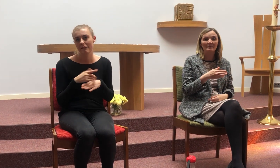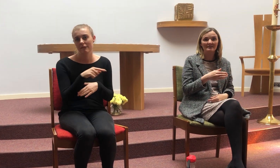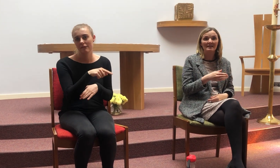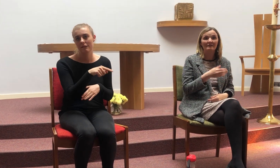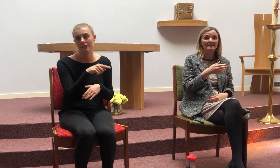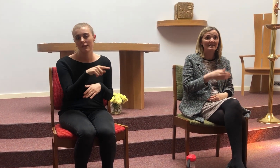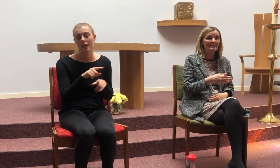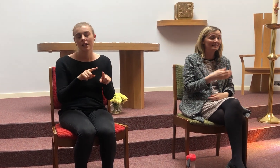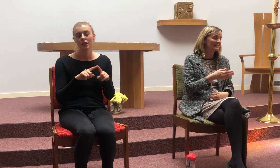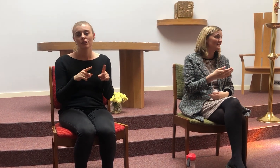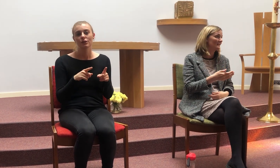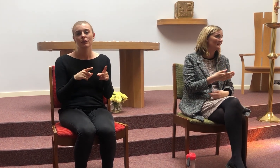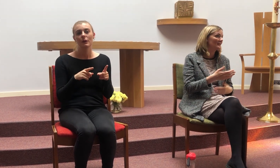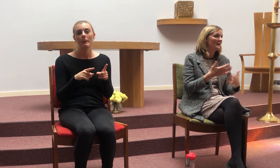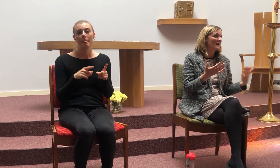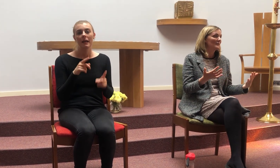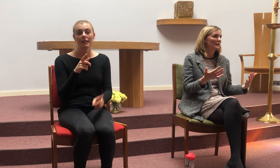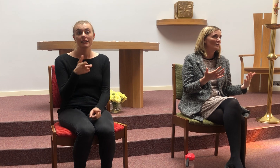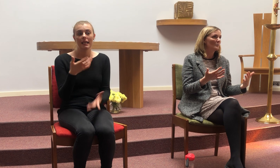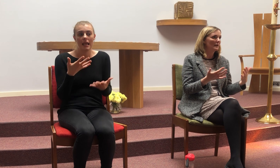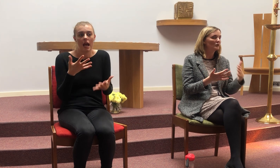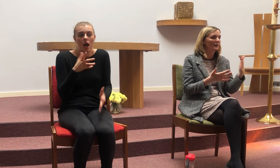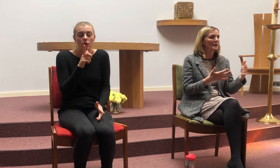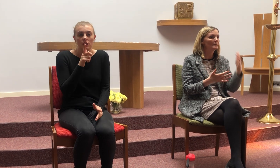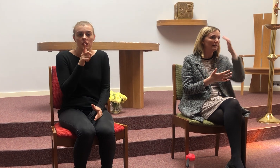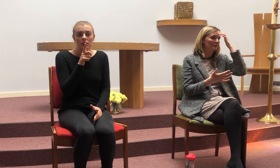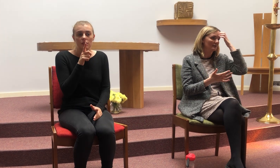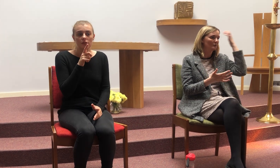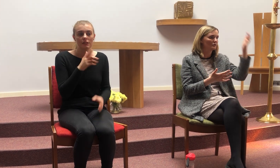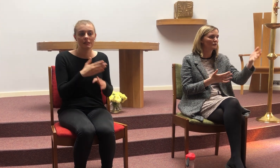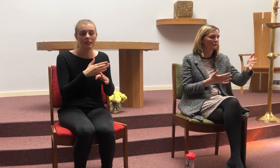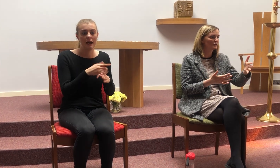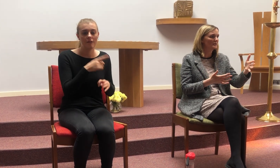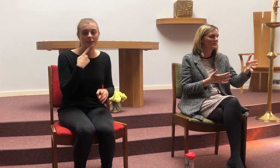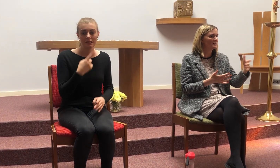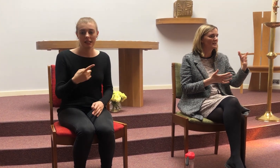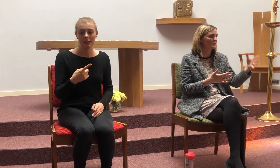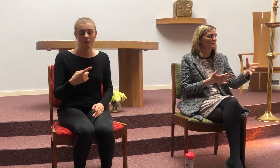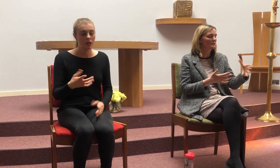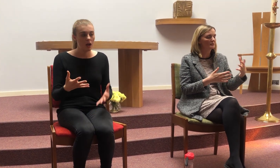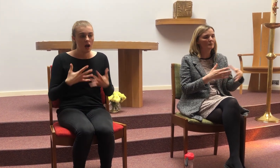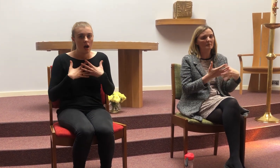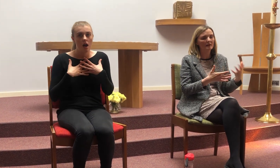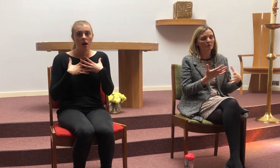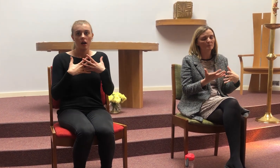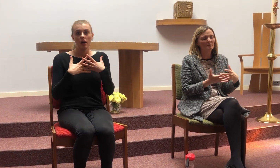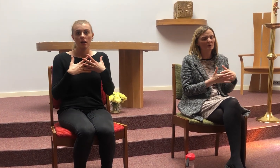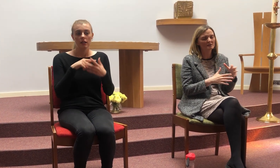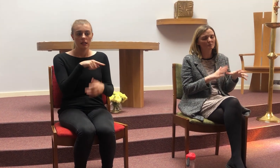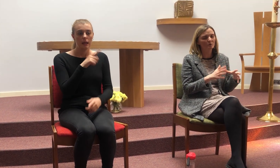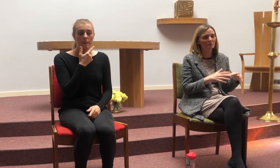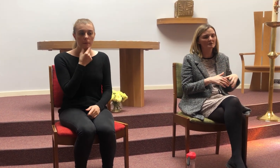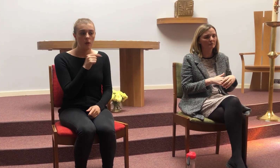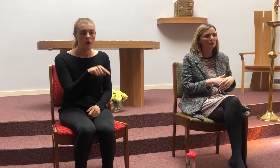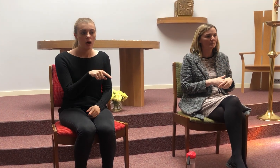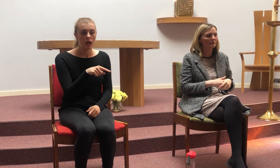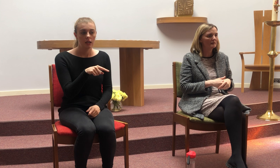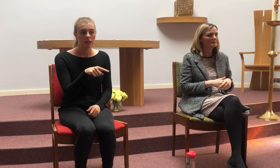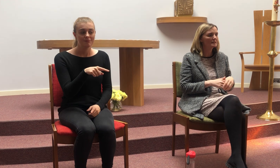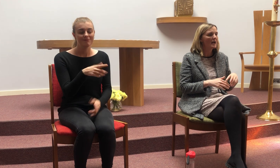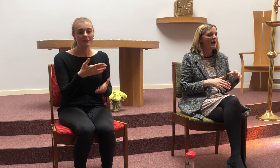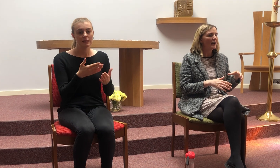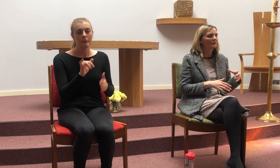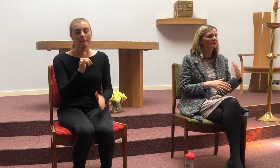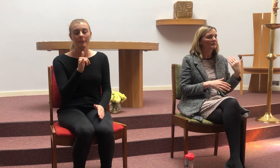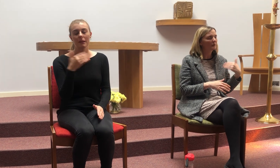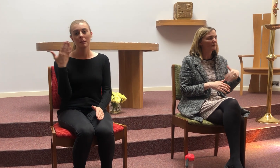starting to comment now and say things like, you know, we actually can't believe that such and such is. So we might have a couple of boys who come from difficult